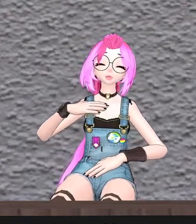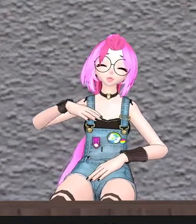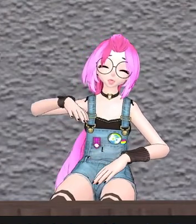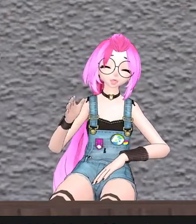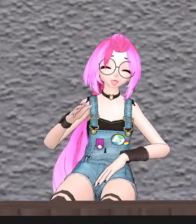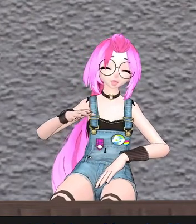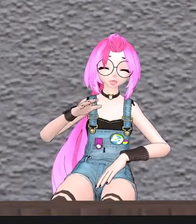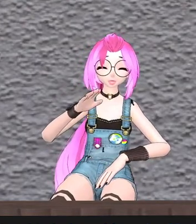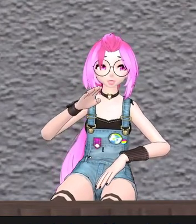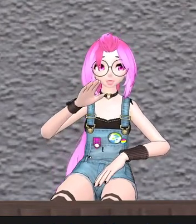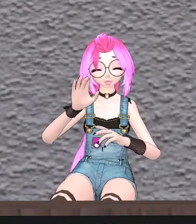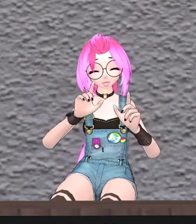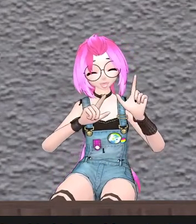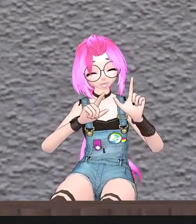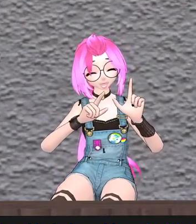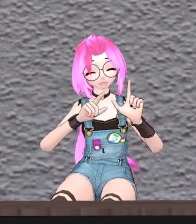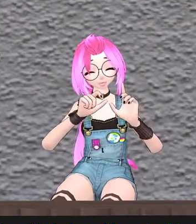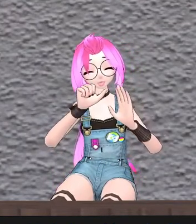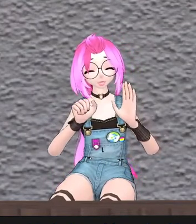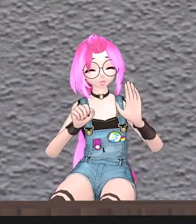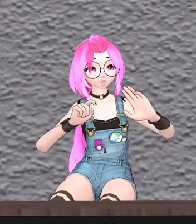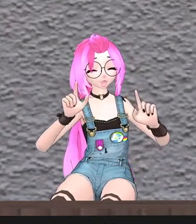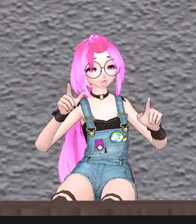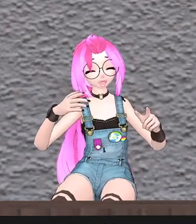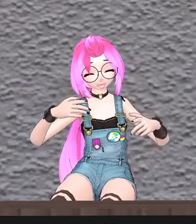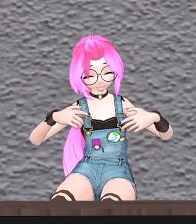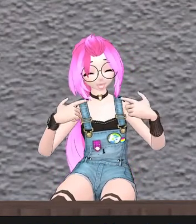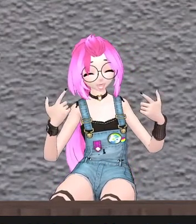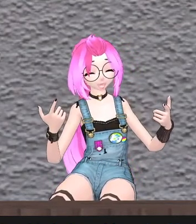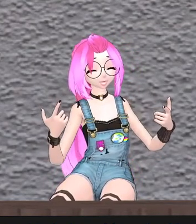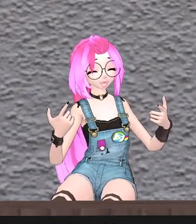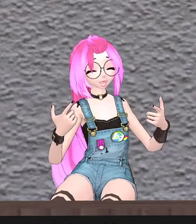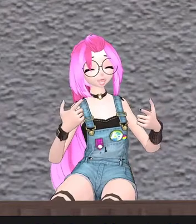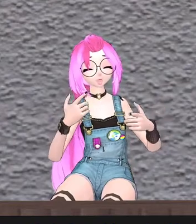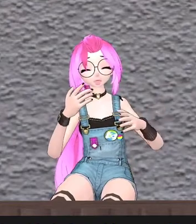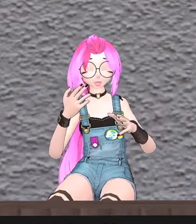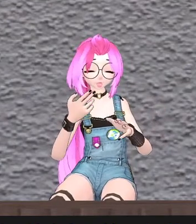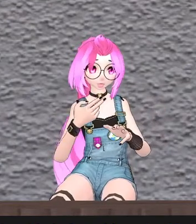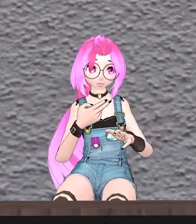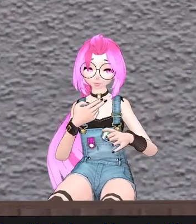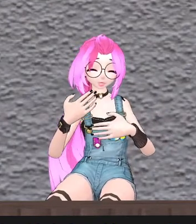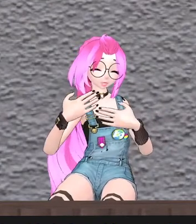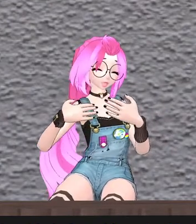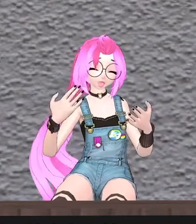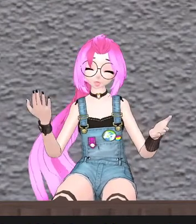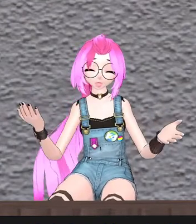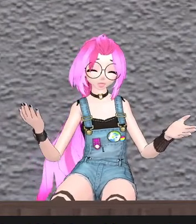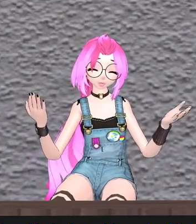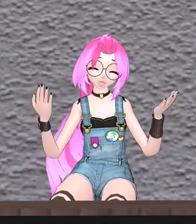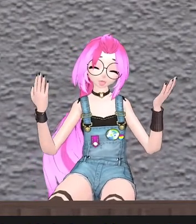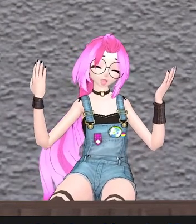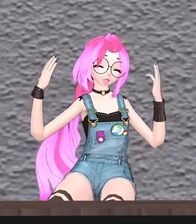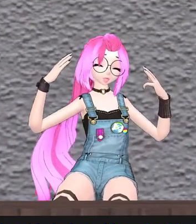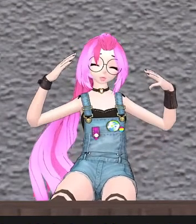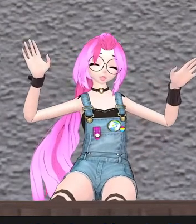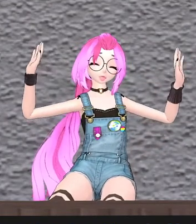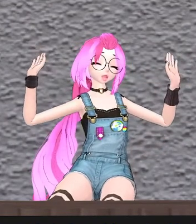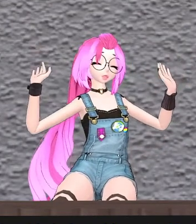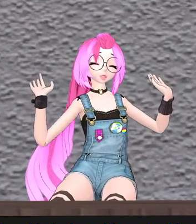like, hey, Jenny, you said just to initialize that state, but I live in that state and we use this sign. And I'm like, oh, I never knew that,